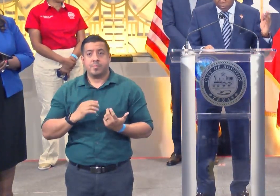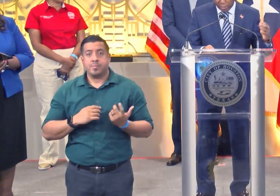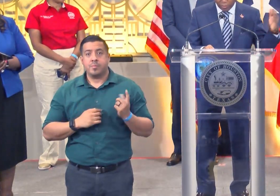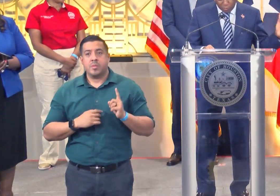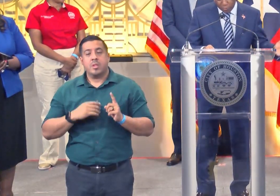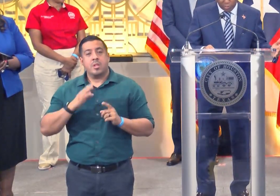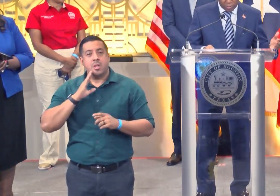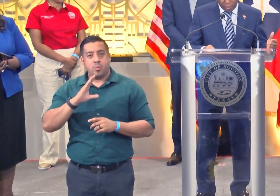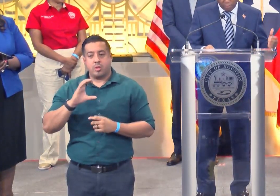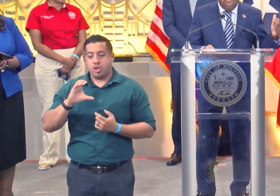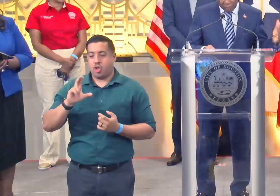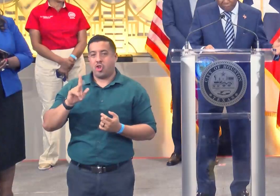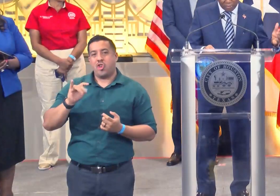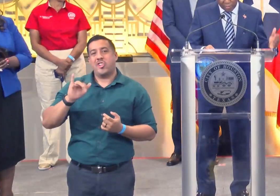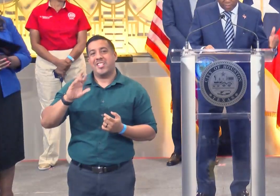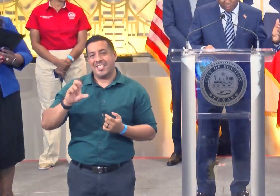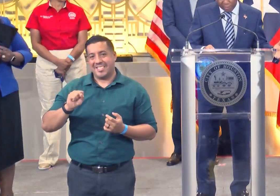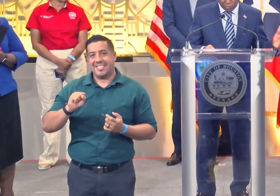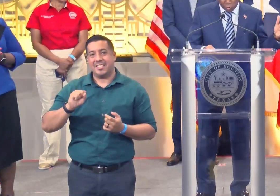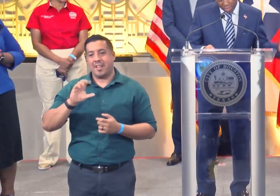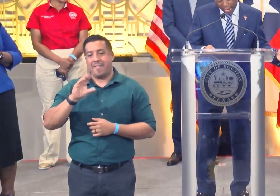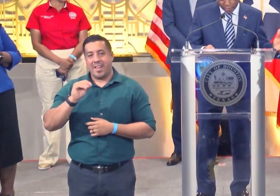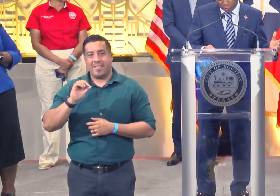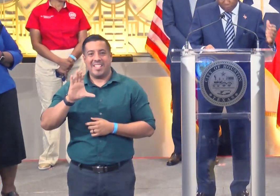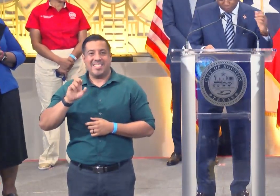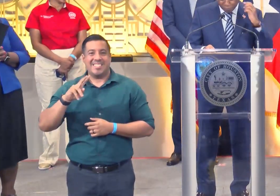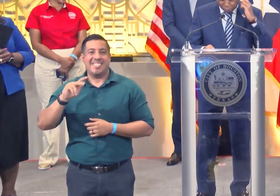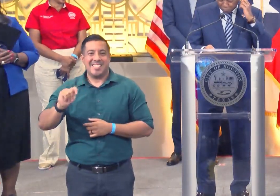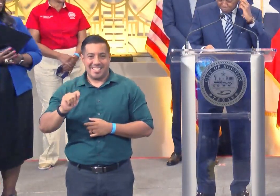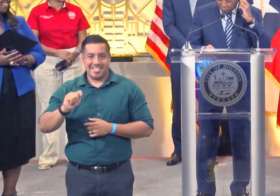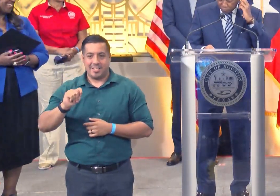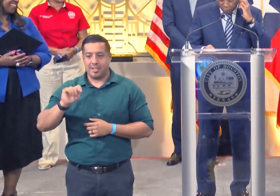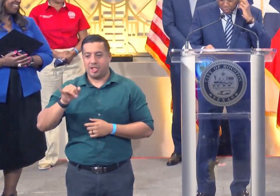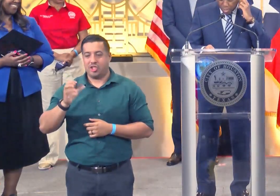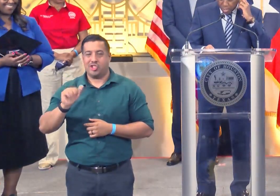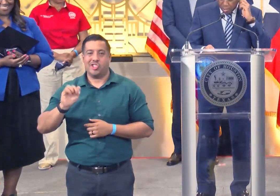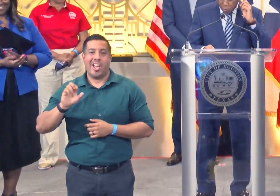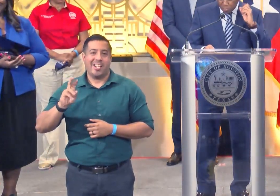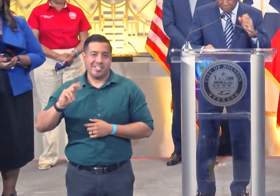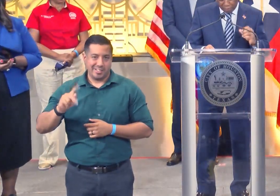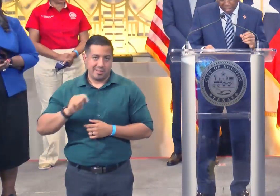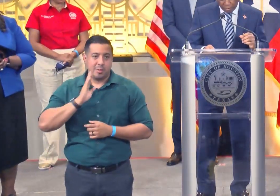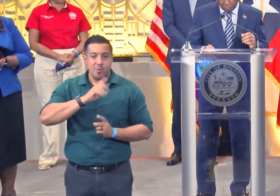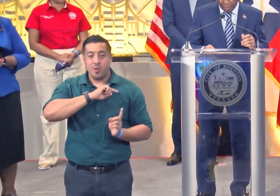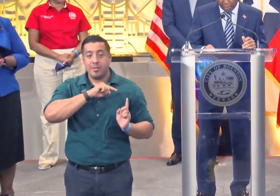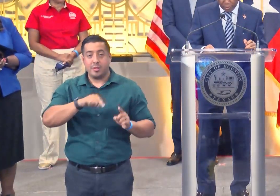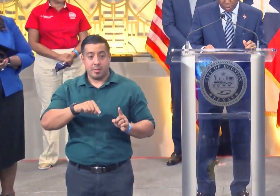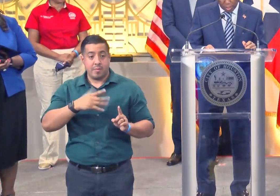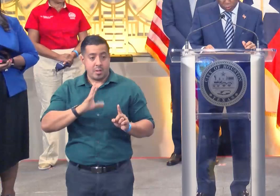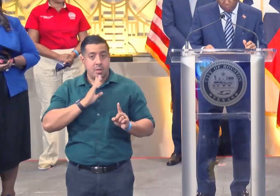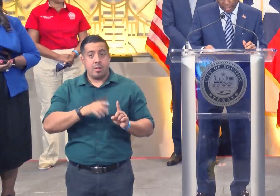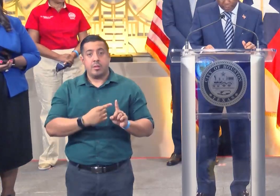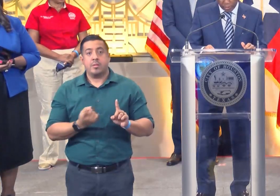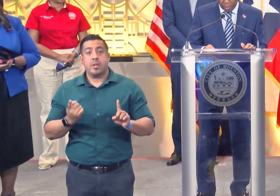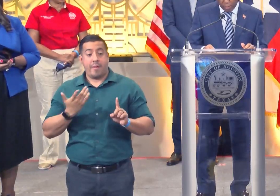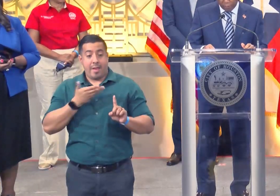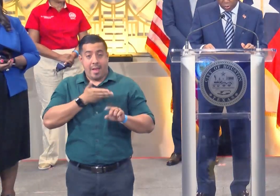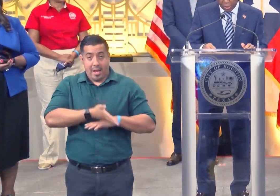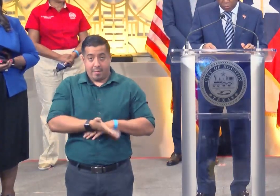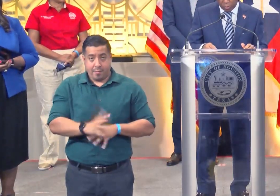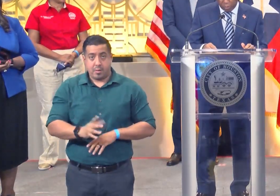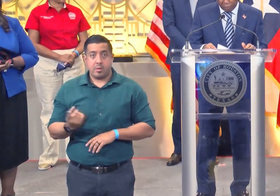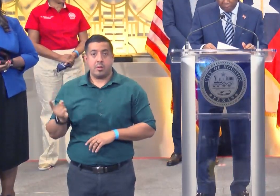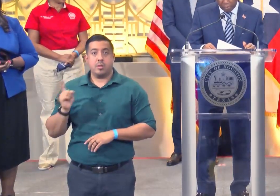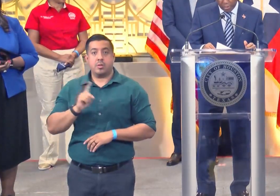and I'm gonna say Curtis 50 Cent Jackson, who will be followed by Josh Wax of